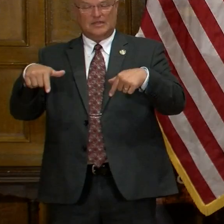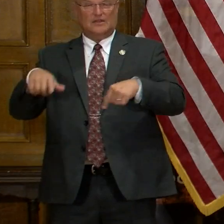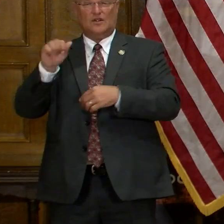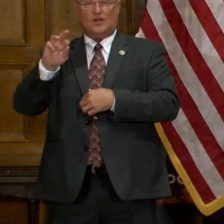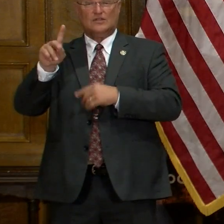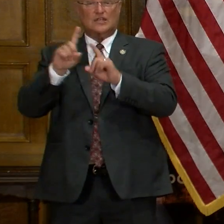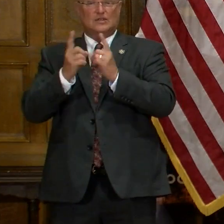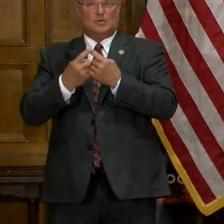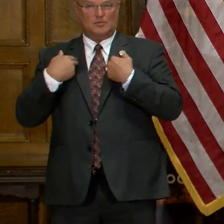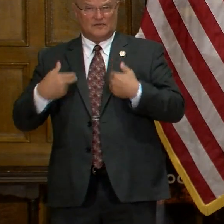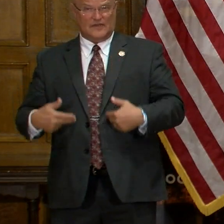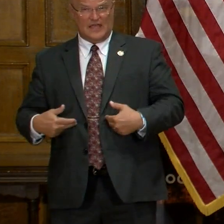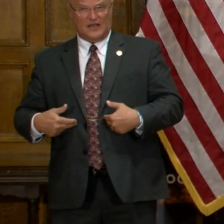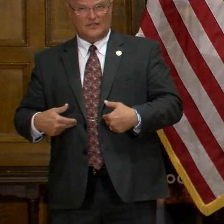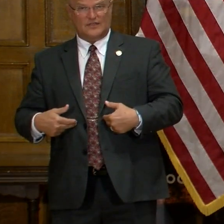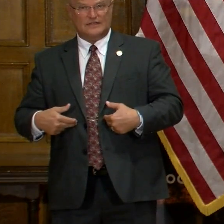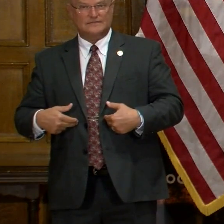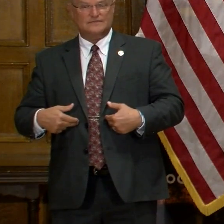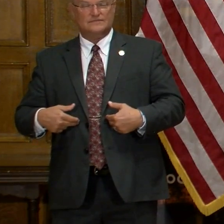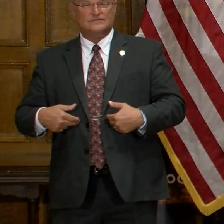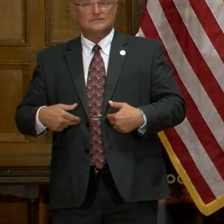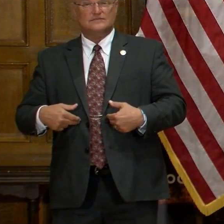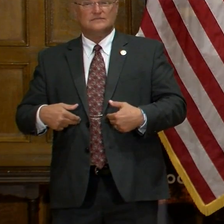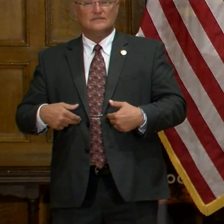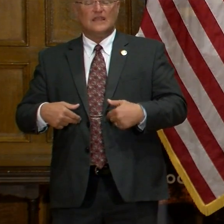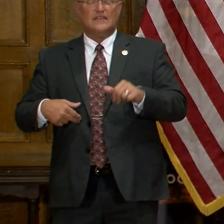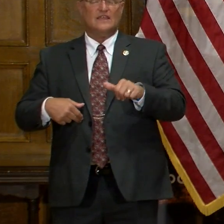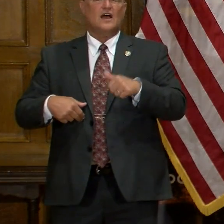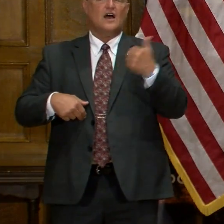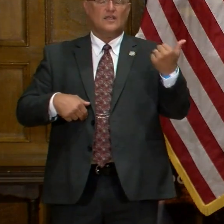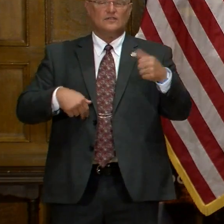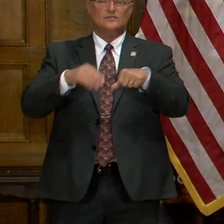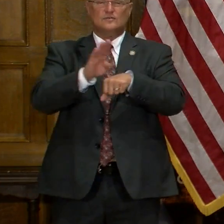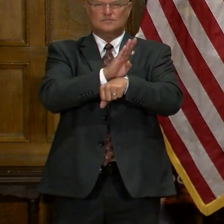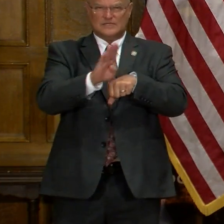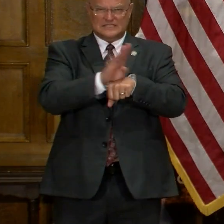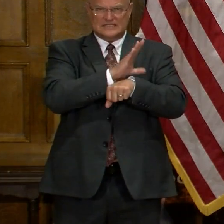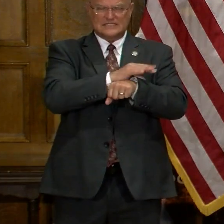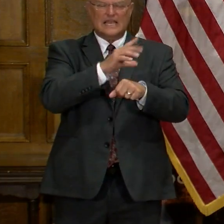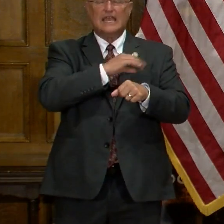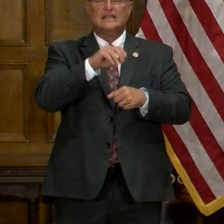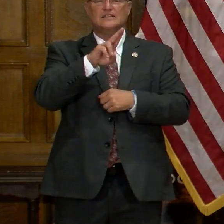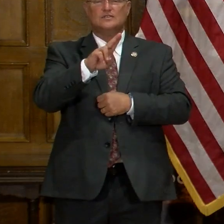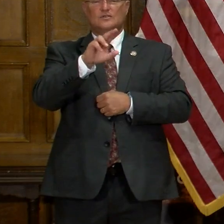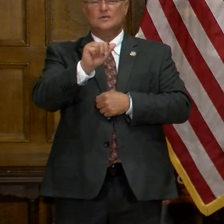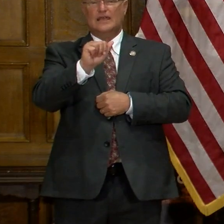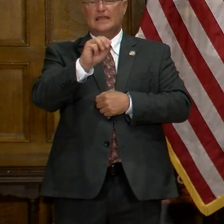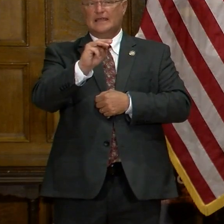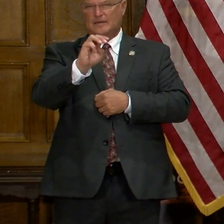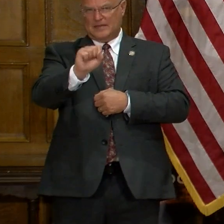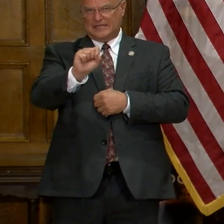Arkansas Department of Health. The remainder were made up of private, commercial, and UAMS specimens.